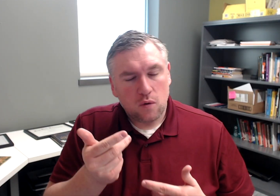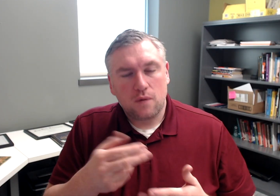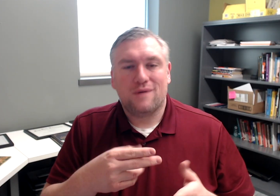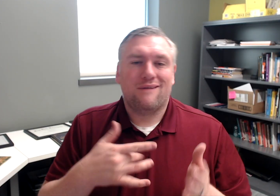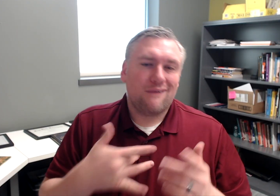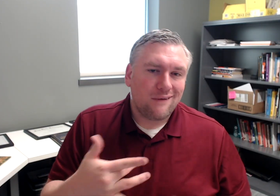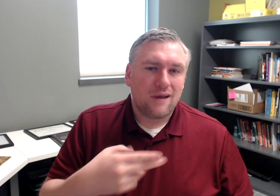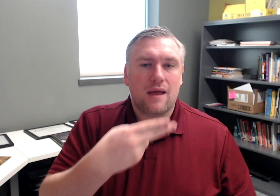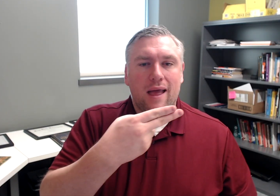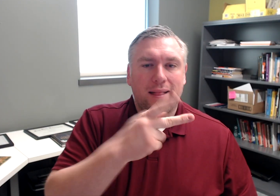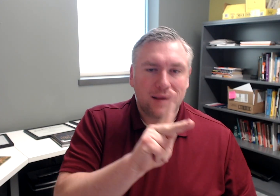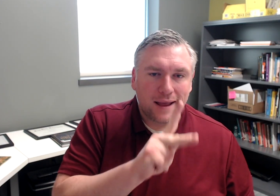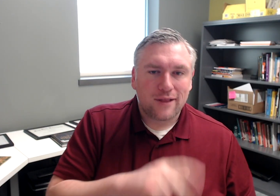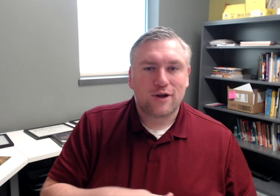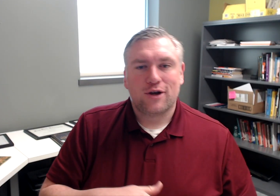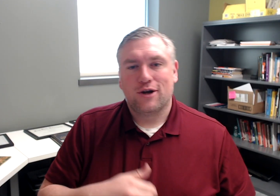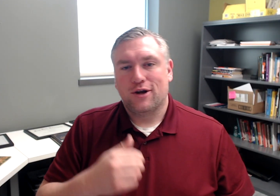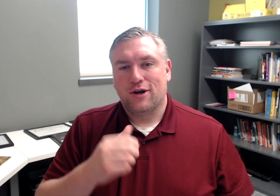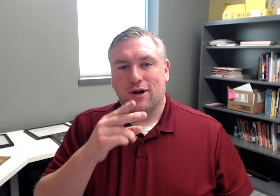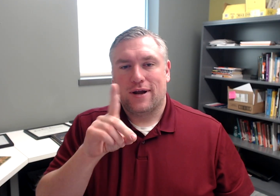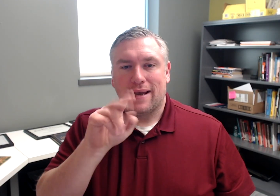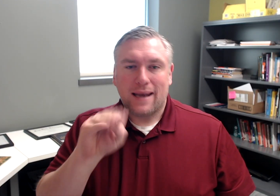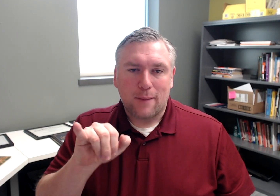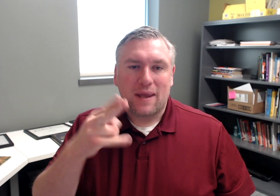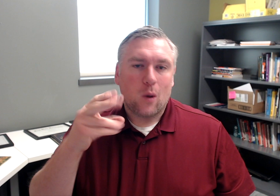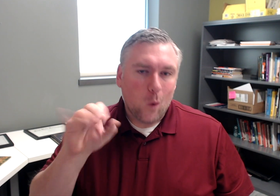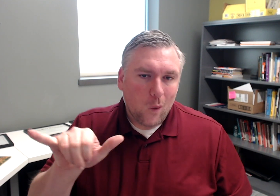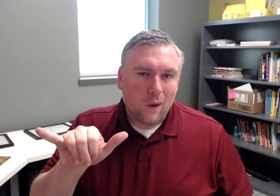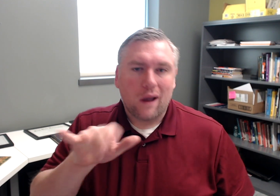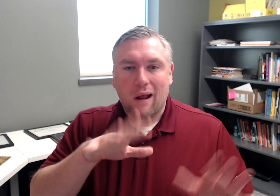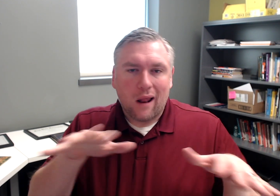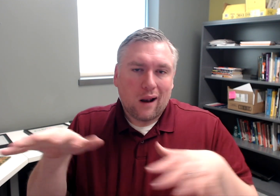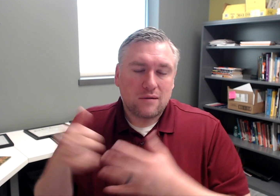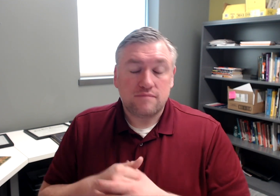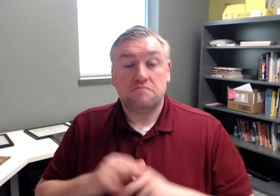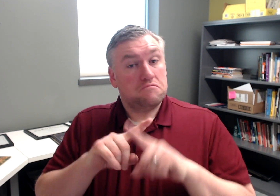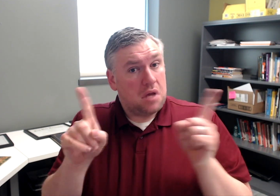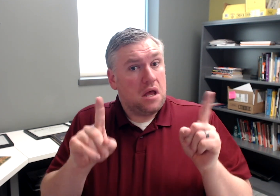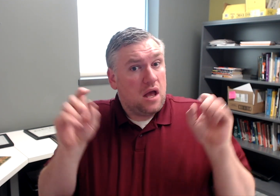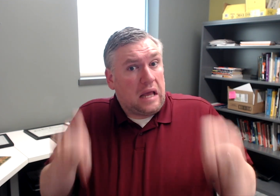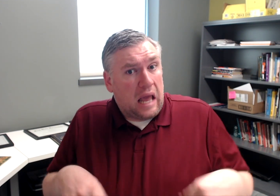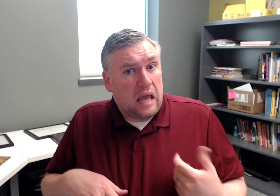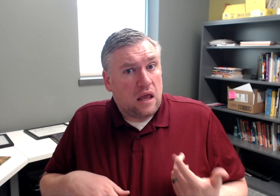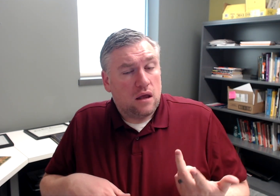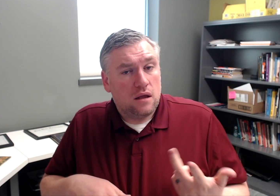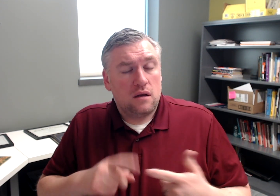Biographies. There's a few. Now it tends to be Helen Keller, Dummy Hoy, those kind of characters. But